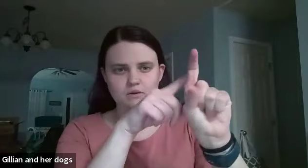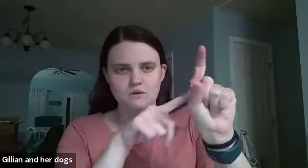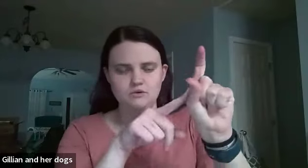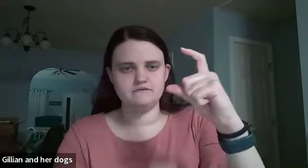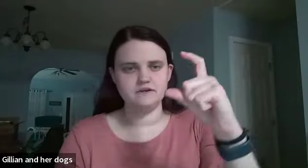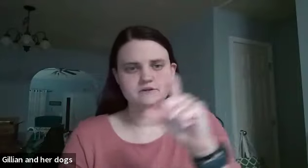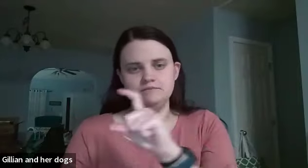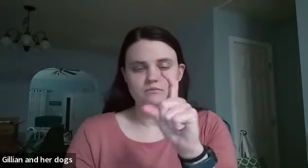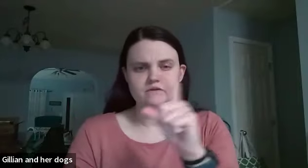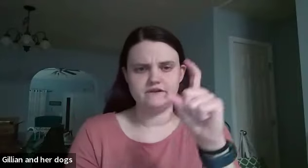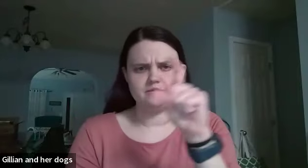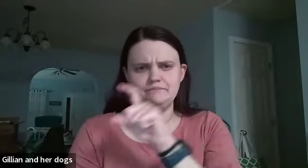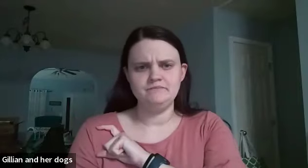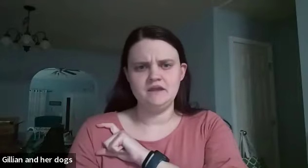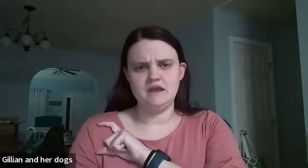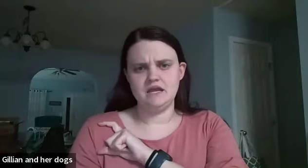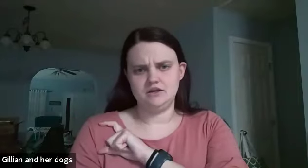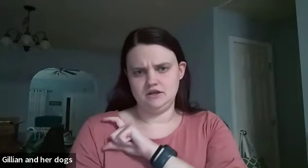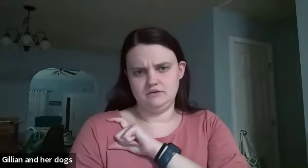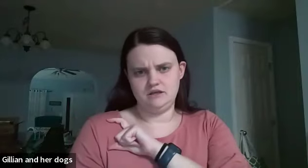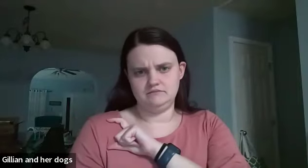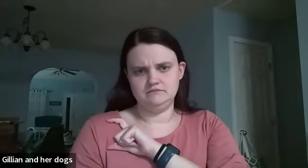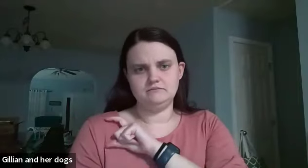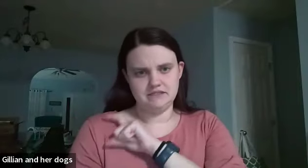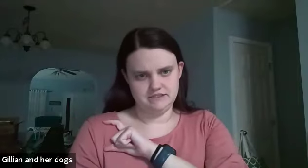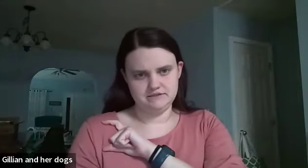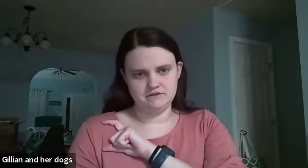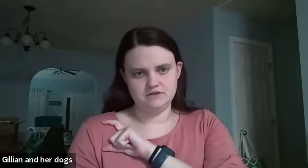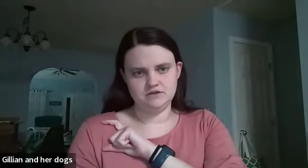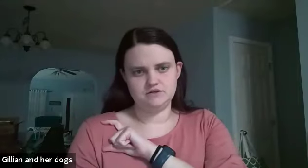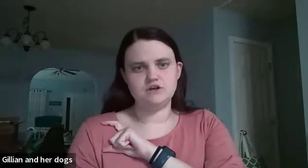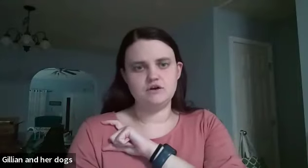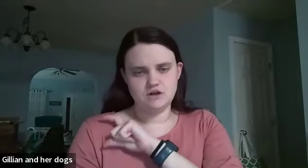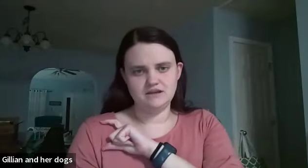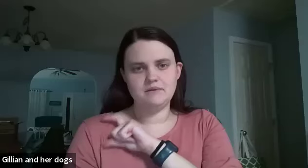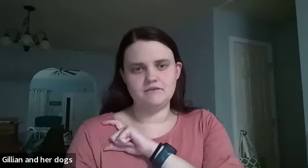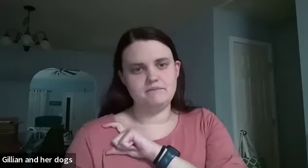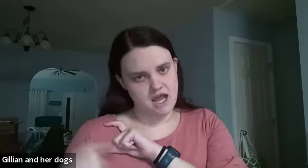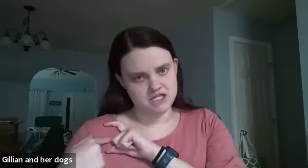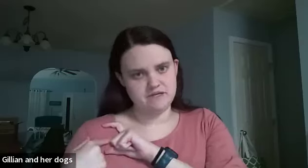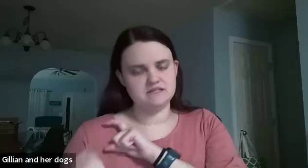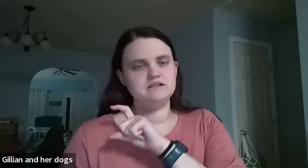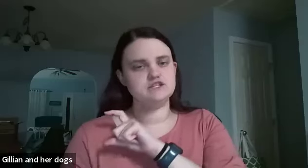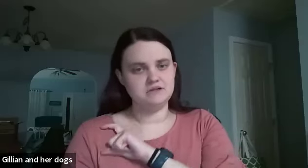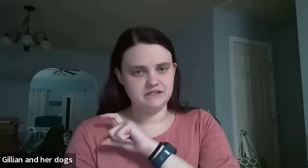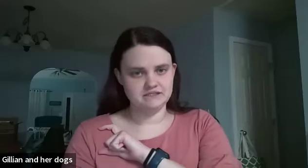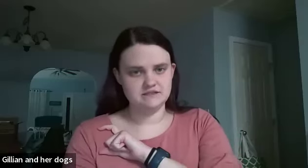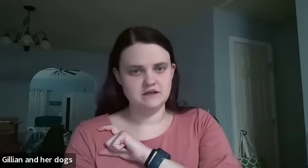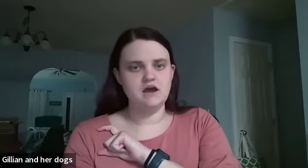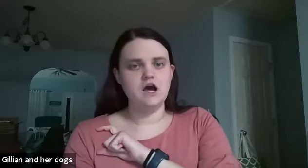like one finger, I mean, and you're going to go here, police. So talking about the badge, basically. So police.